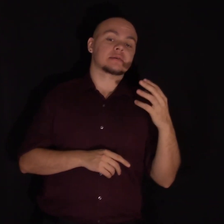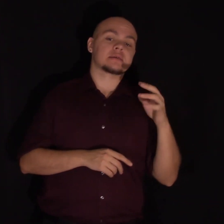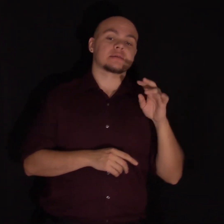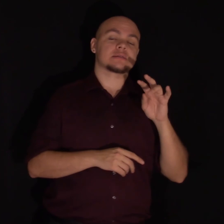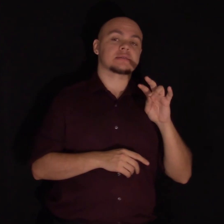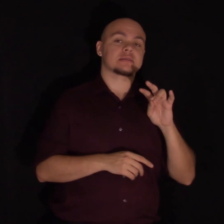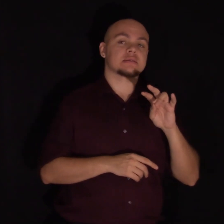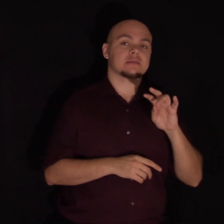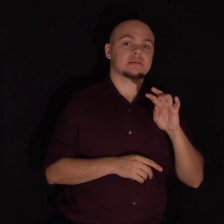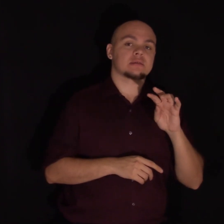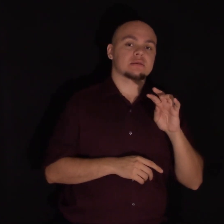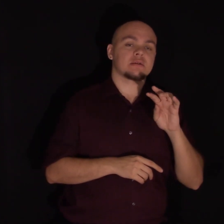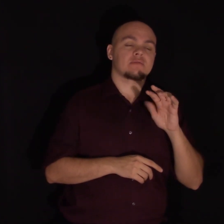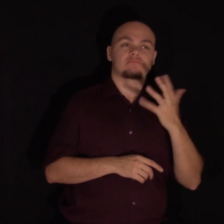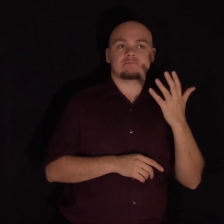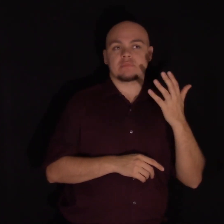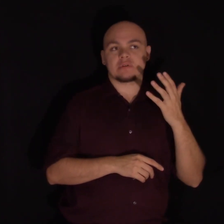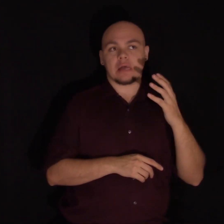the last year.